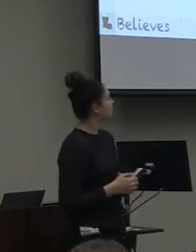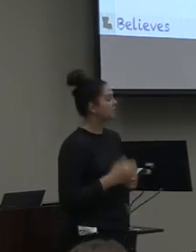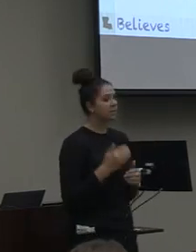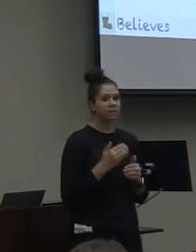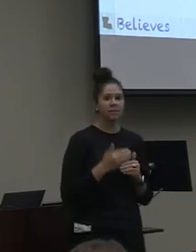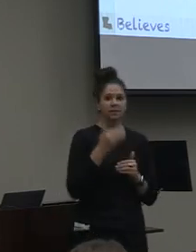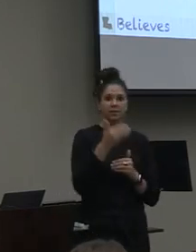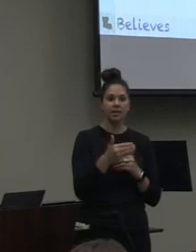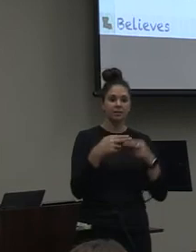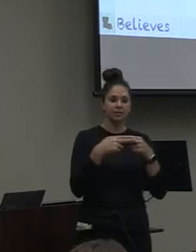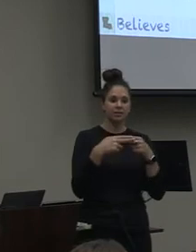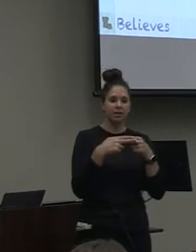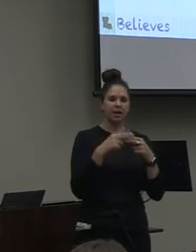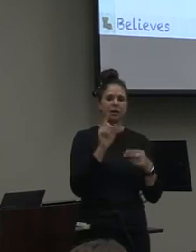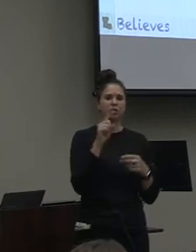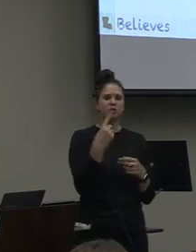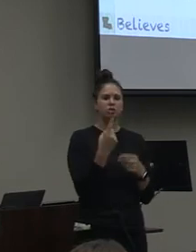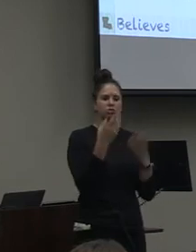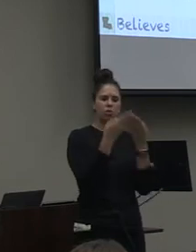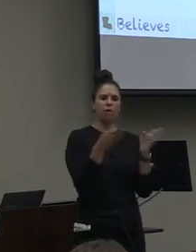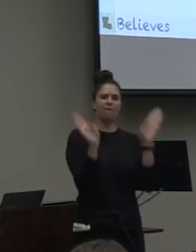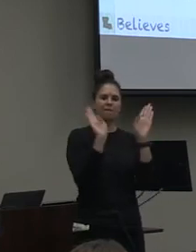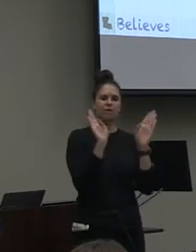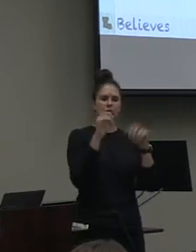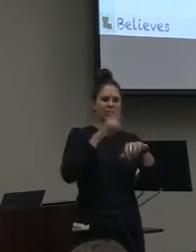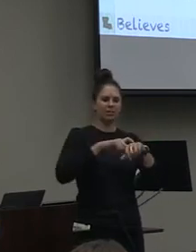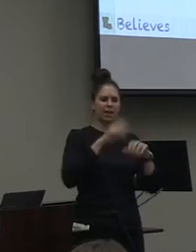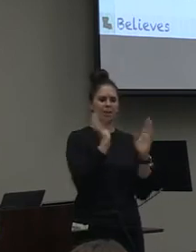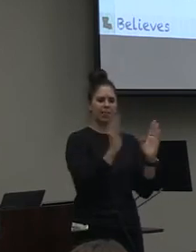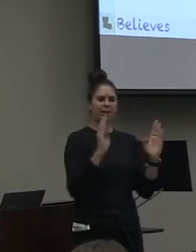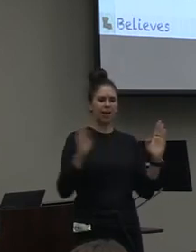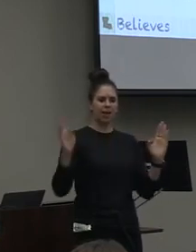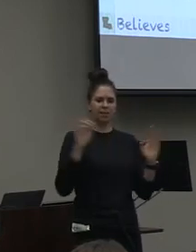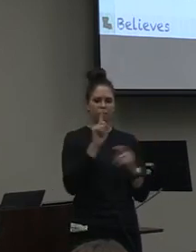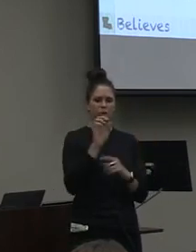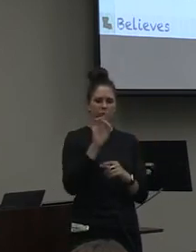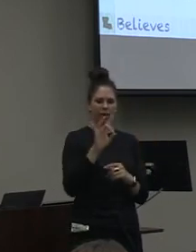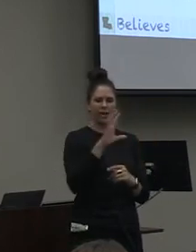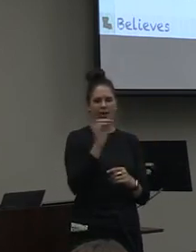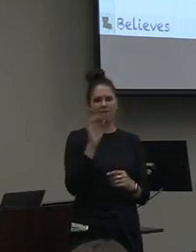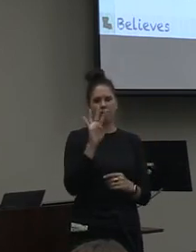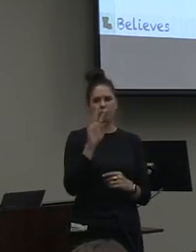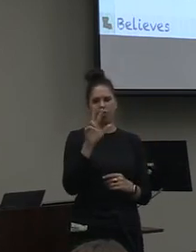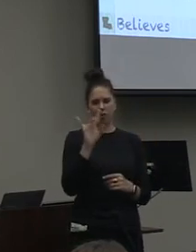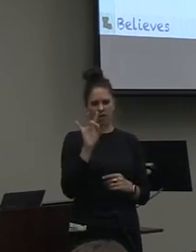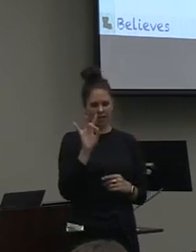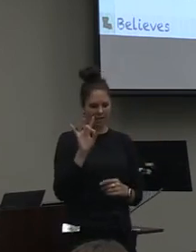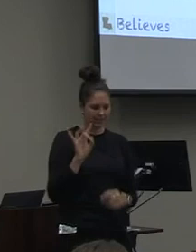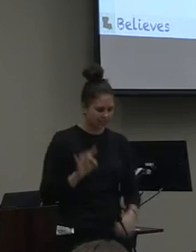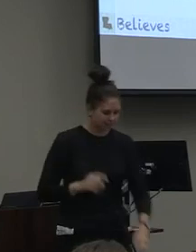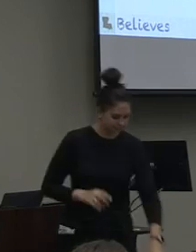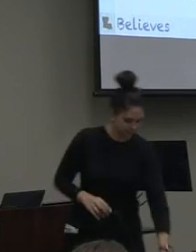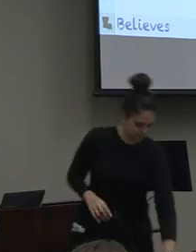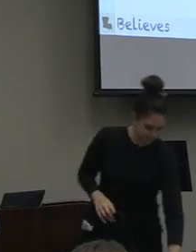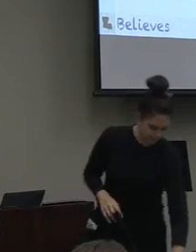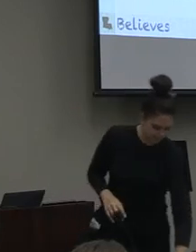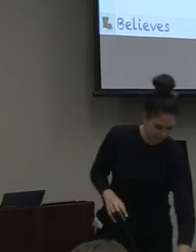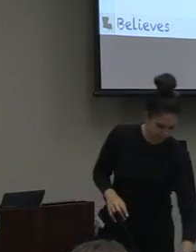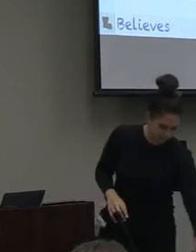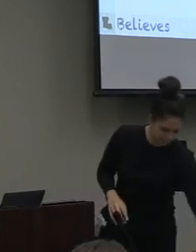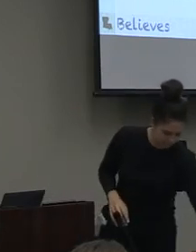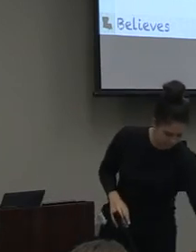The next slide is just a overview timeline of 108 and 438, and when